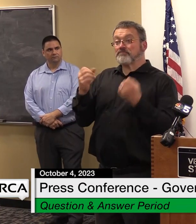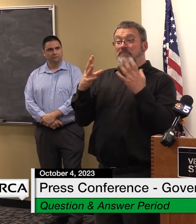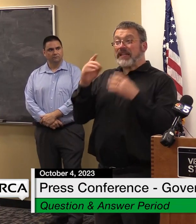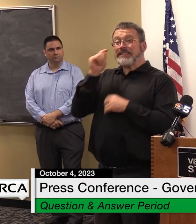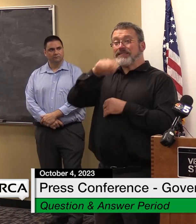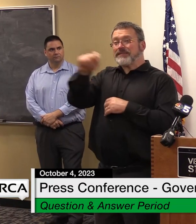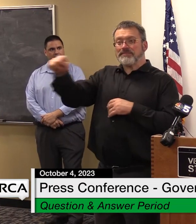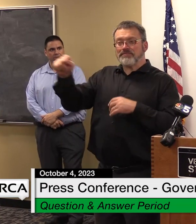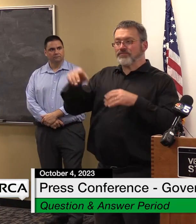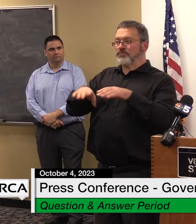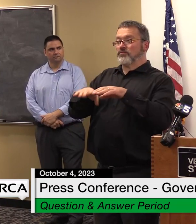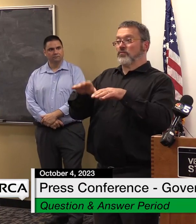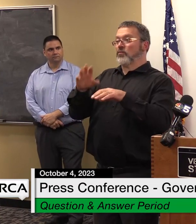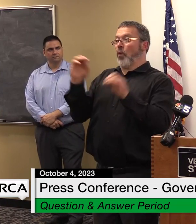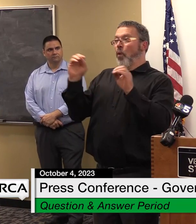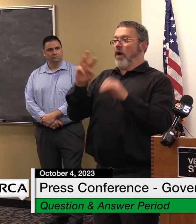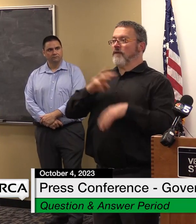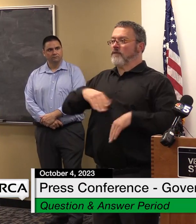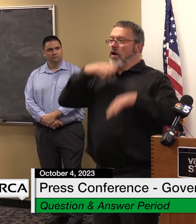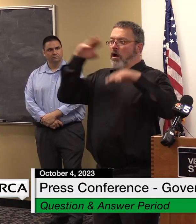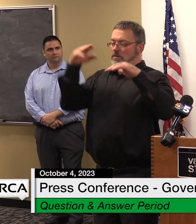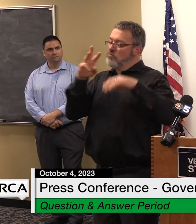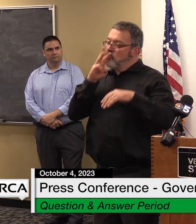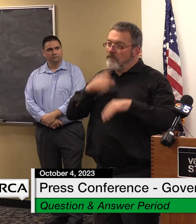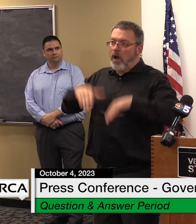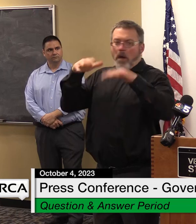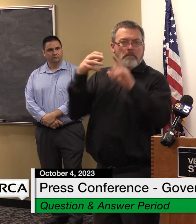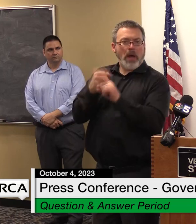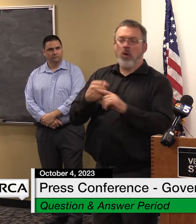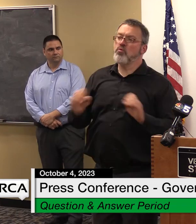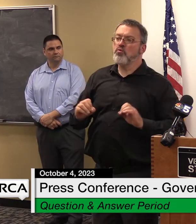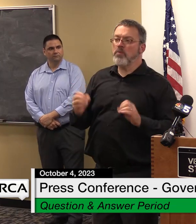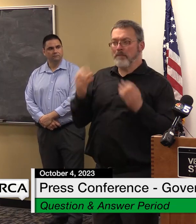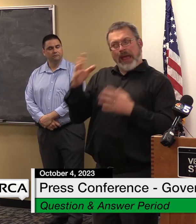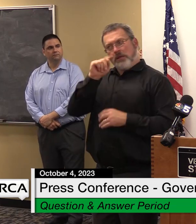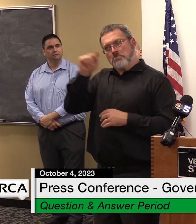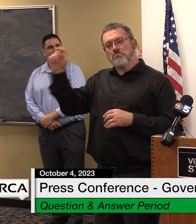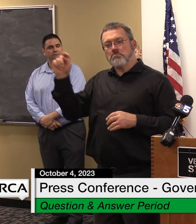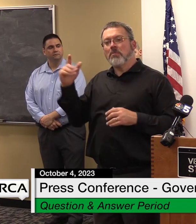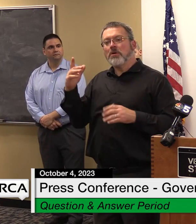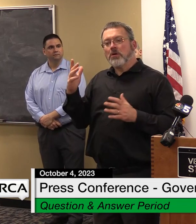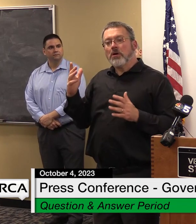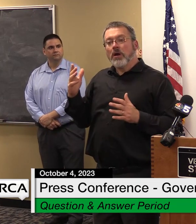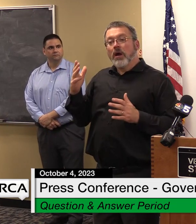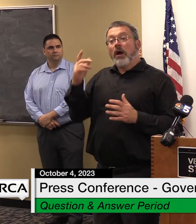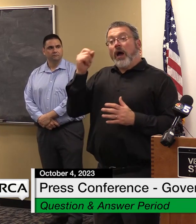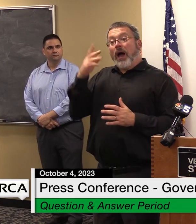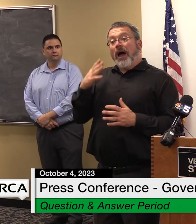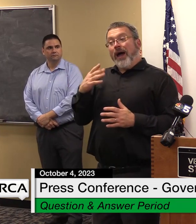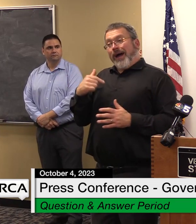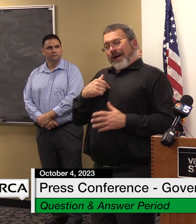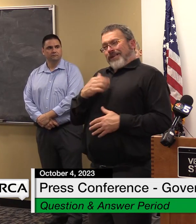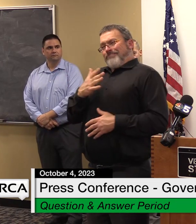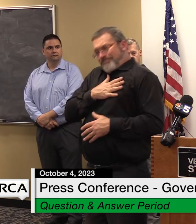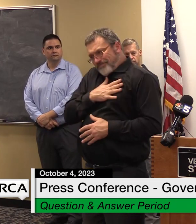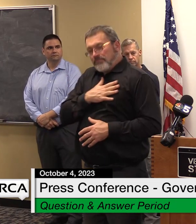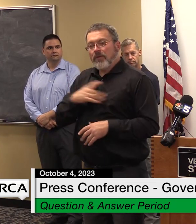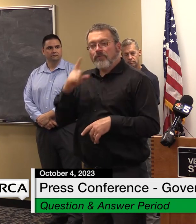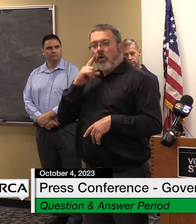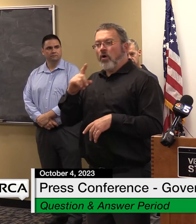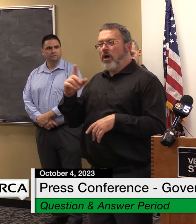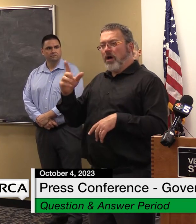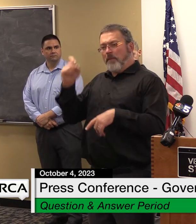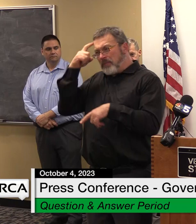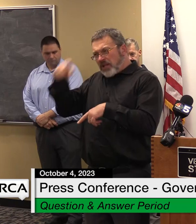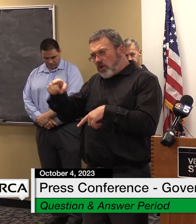weren't impacted, much like Irene. But I think having some empathy for those who are suffering and going through